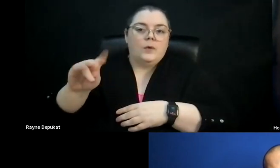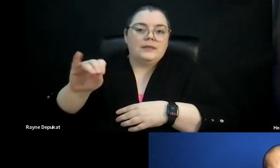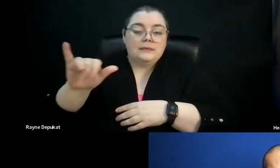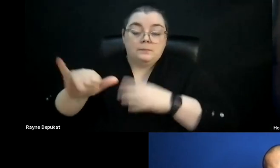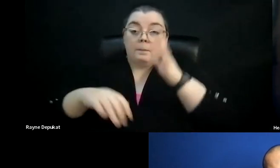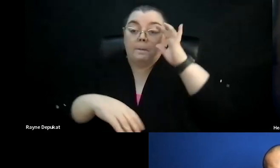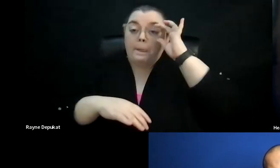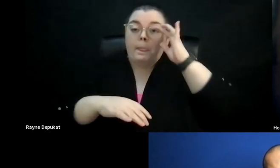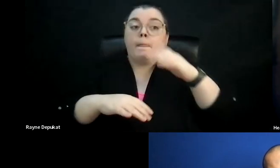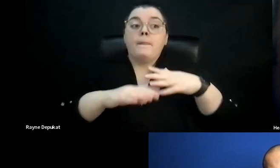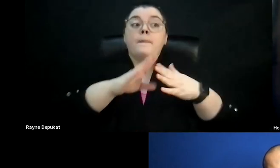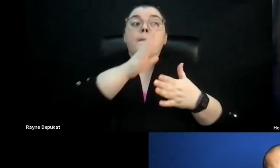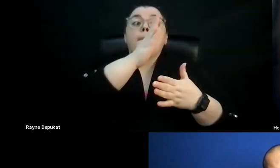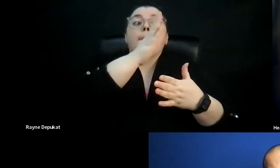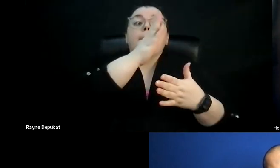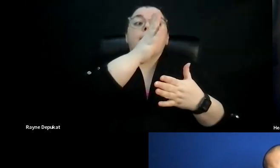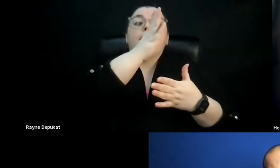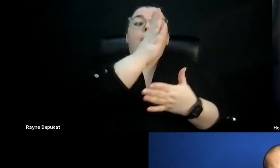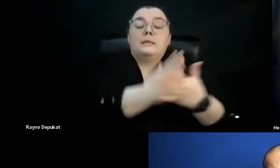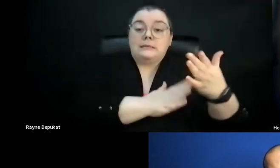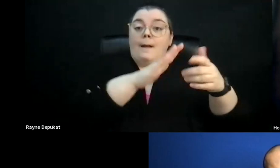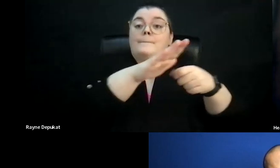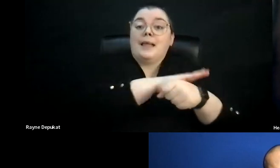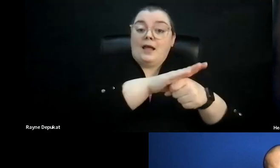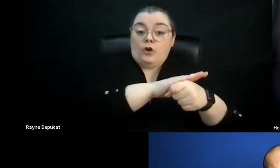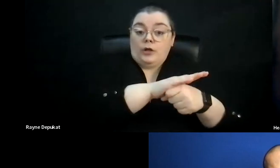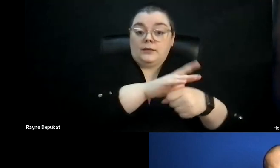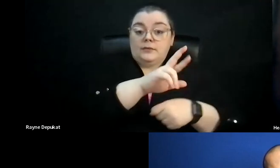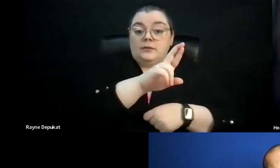Advocacy, there is, unfortunately, there's a gap in advocacy.